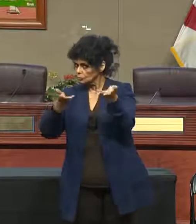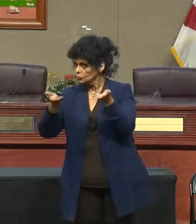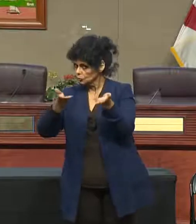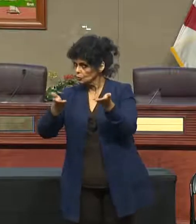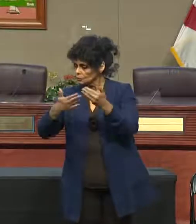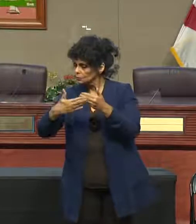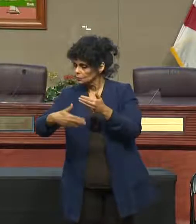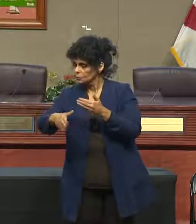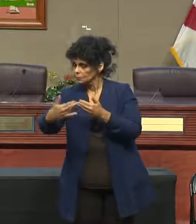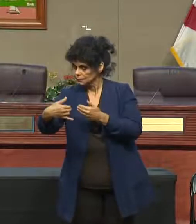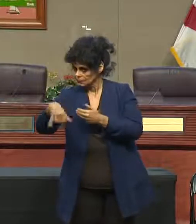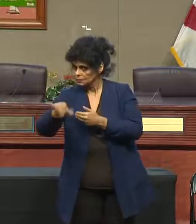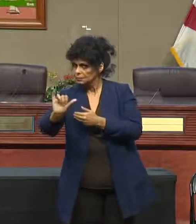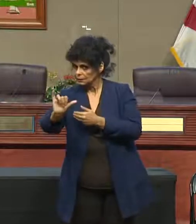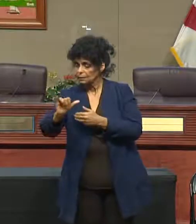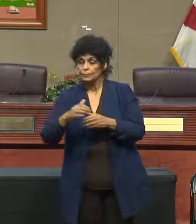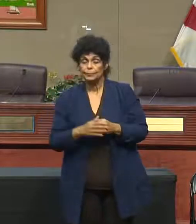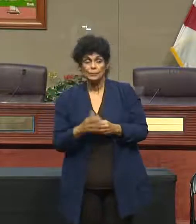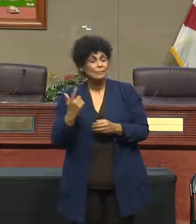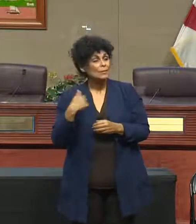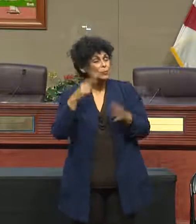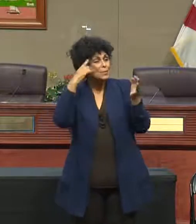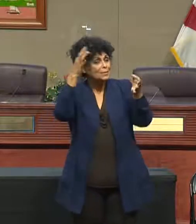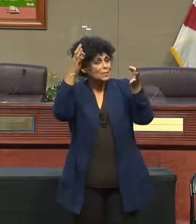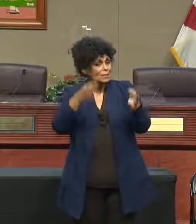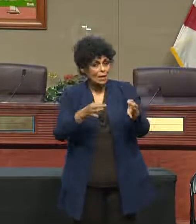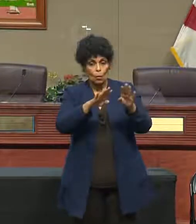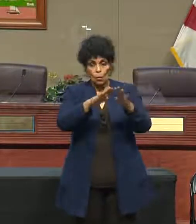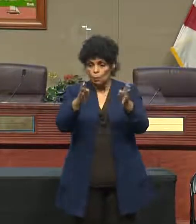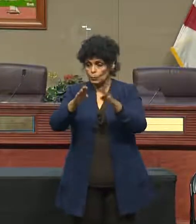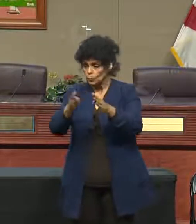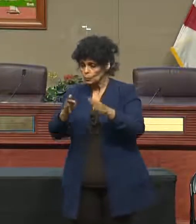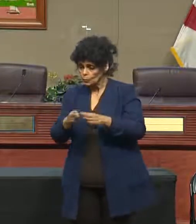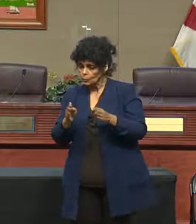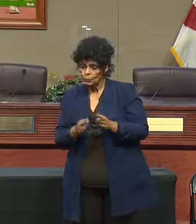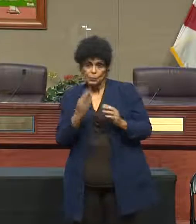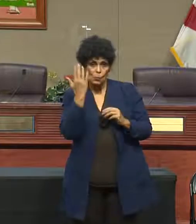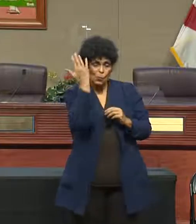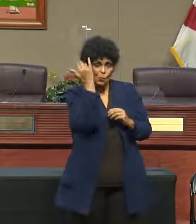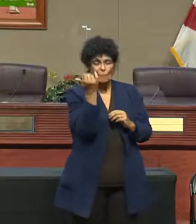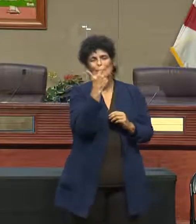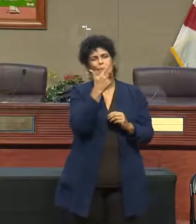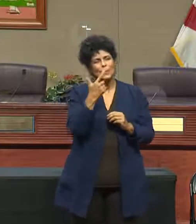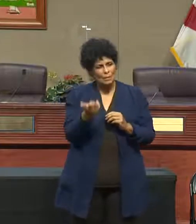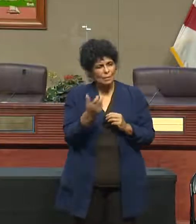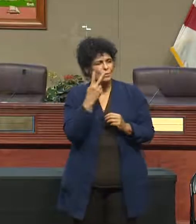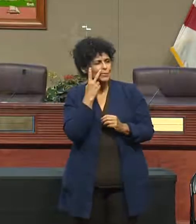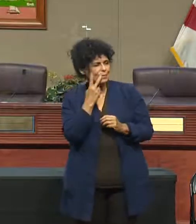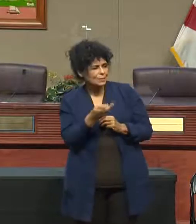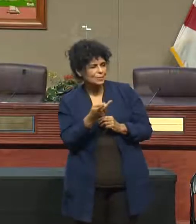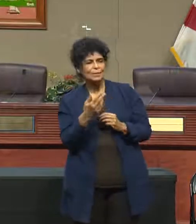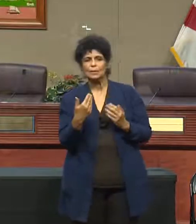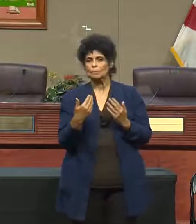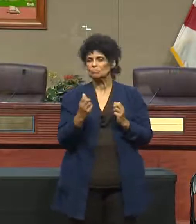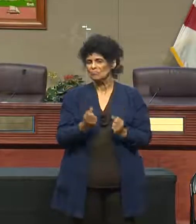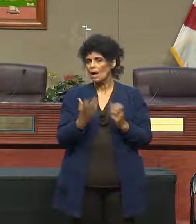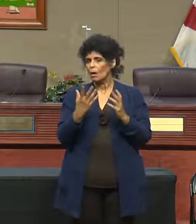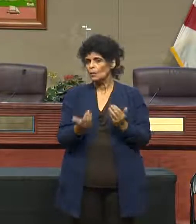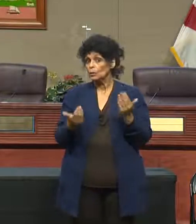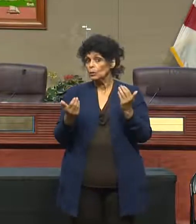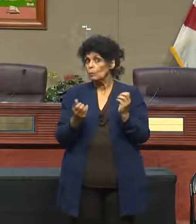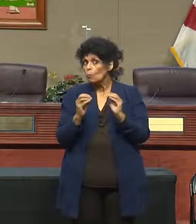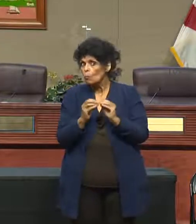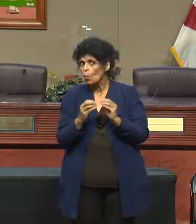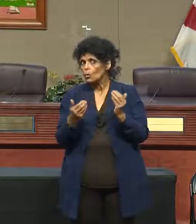We have made this decision primarily because of the relatively low numbers that we have of new cases here within Orange